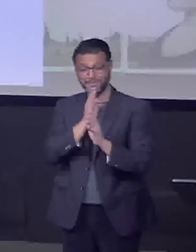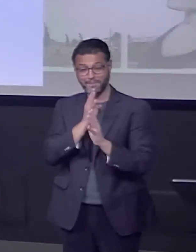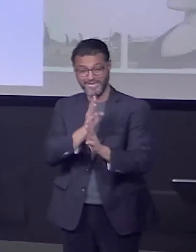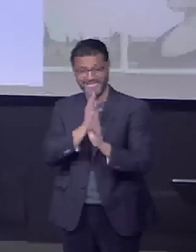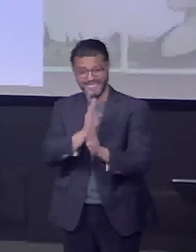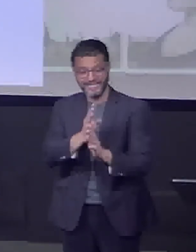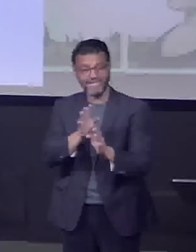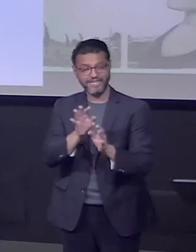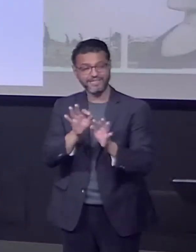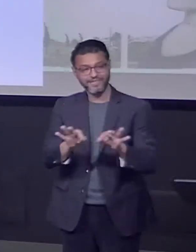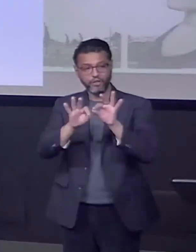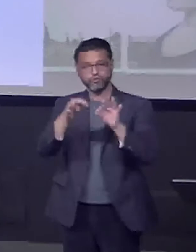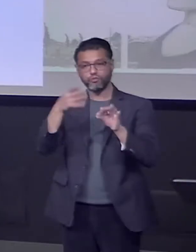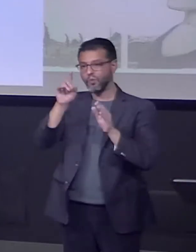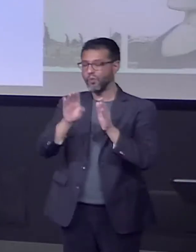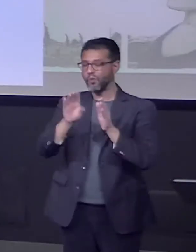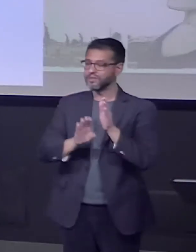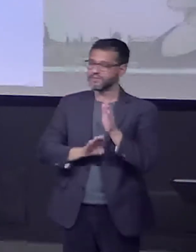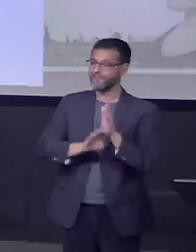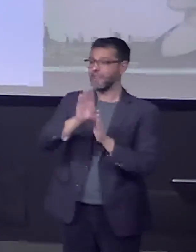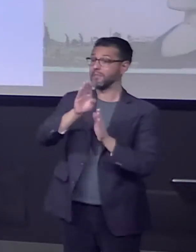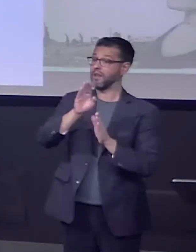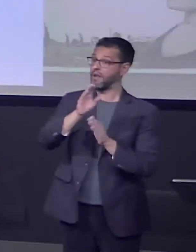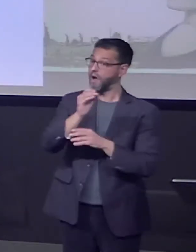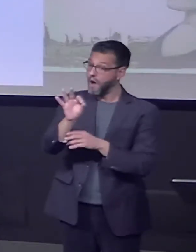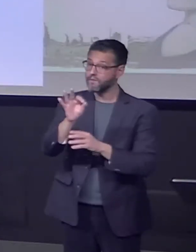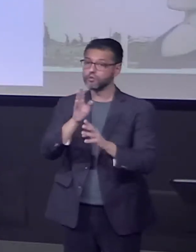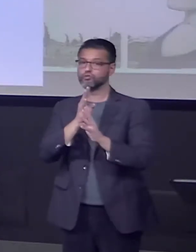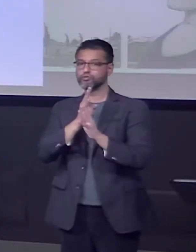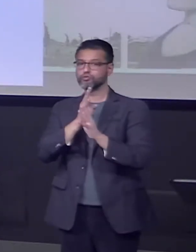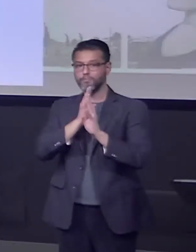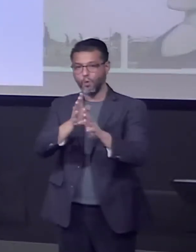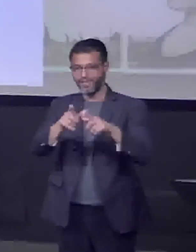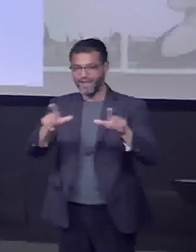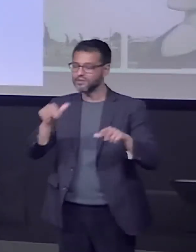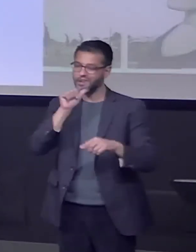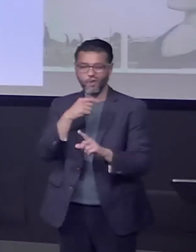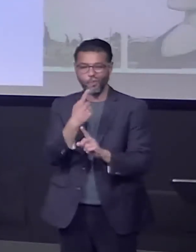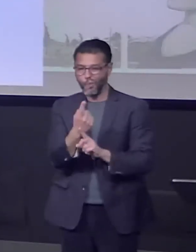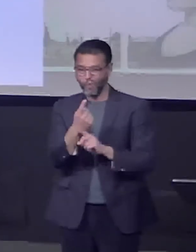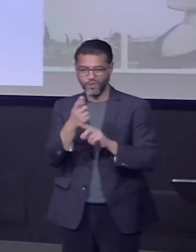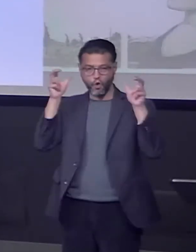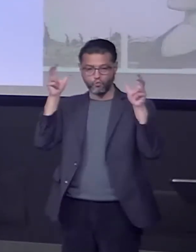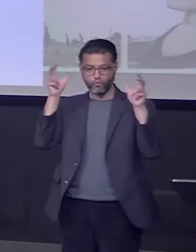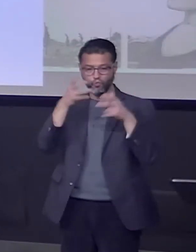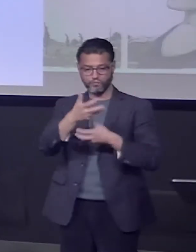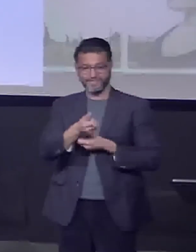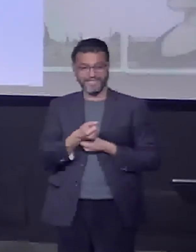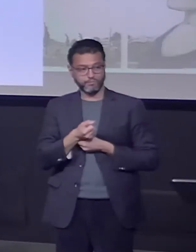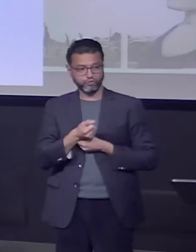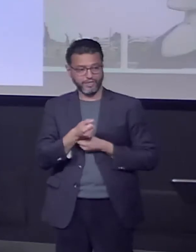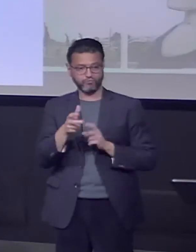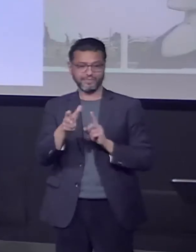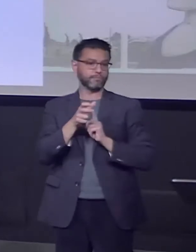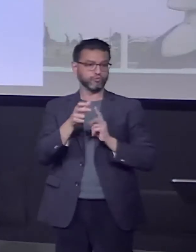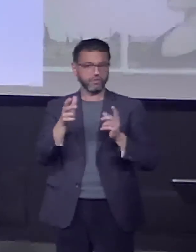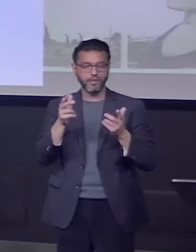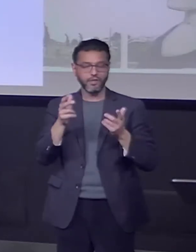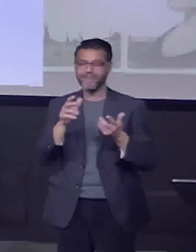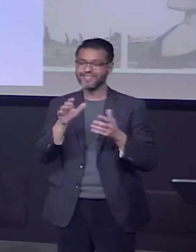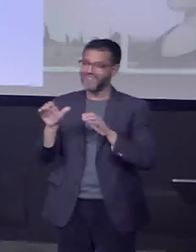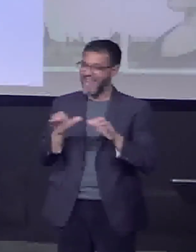for our development of spoken language. It's not just the auditory perception that is important, it's also the act of